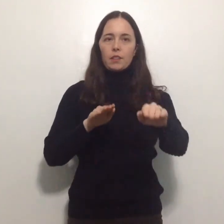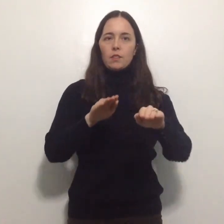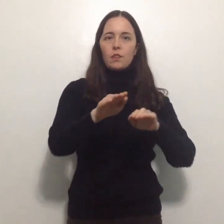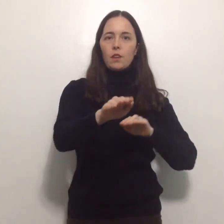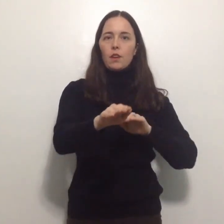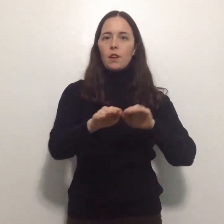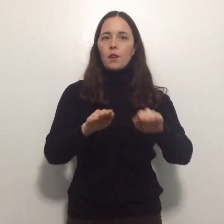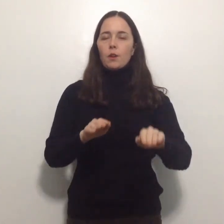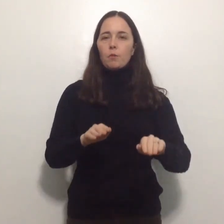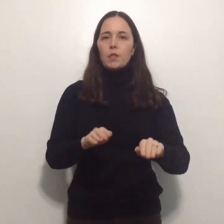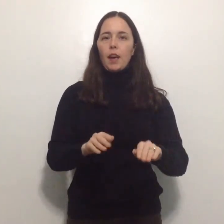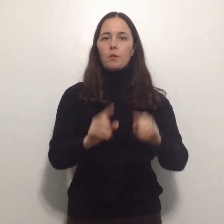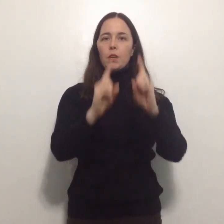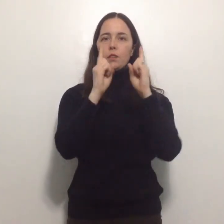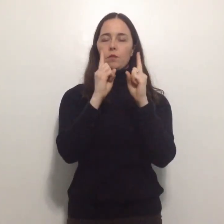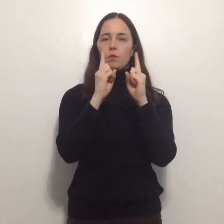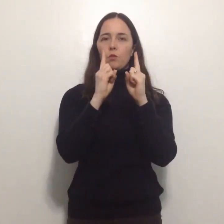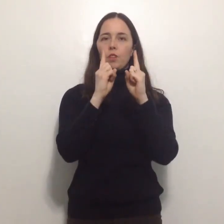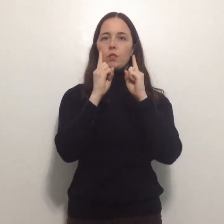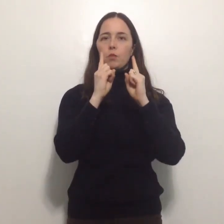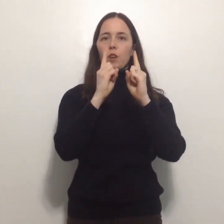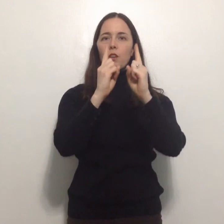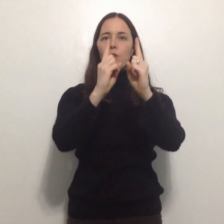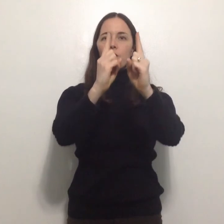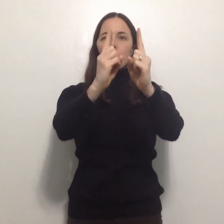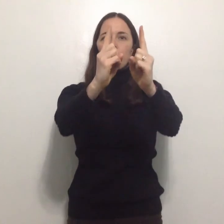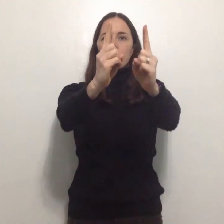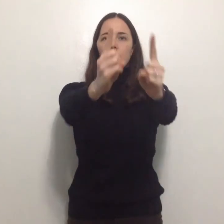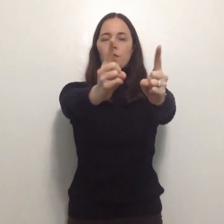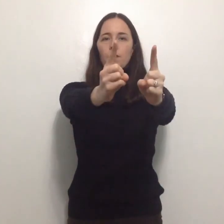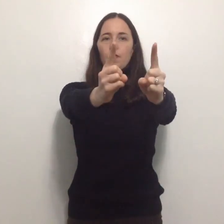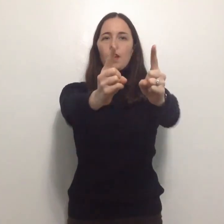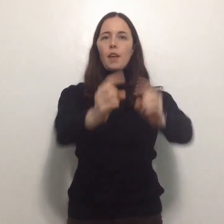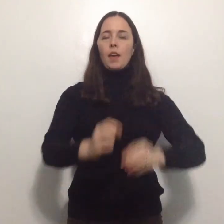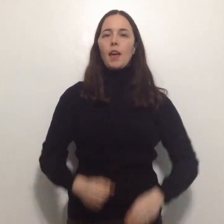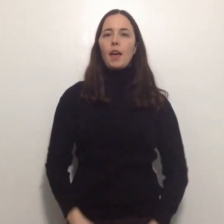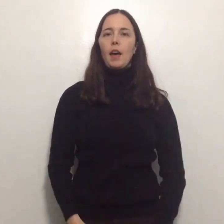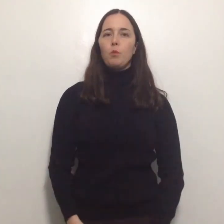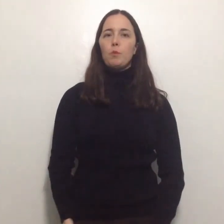hands, beside me, 2 fingers up straight, go in the same direction, help